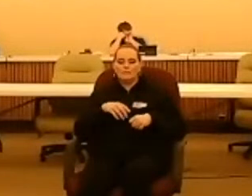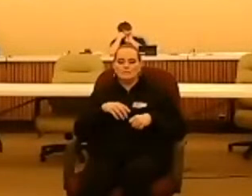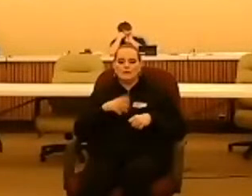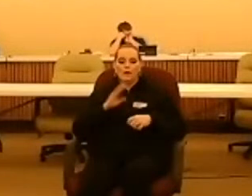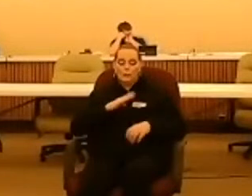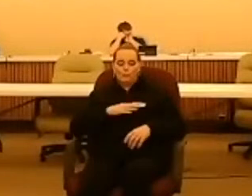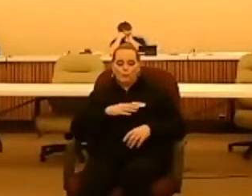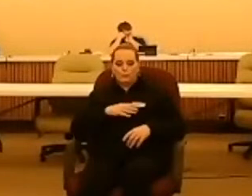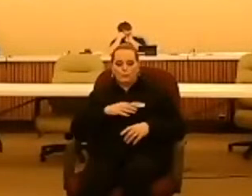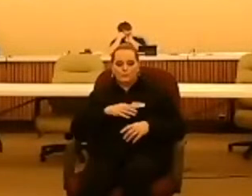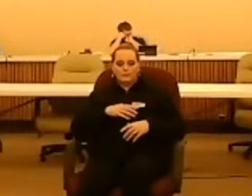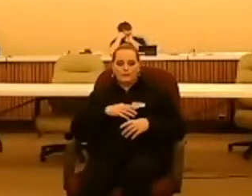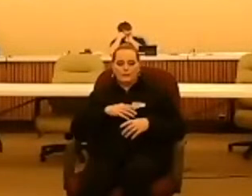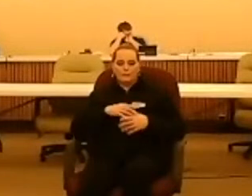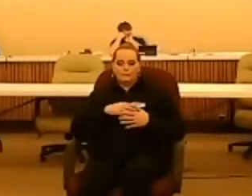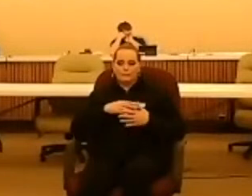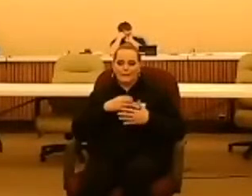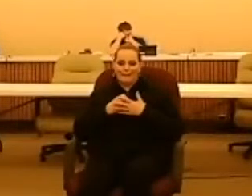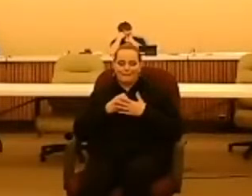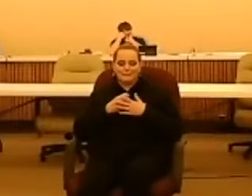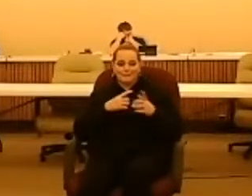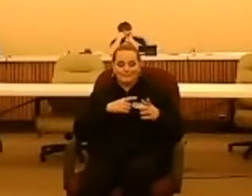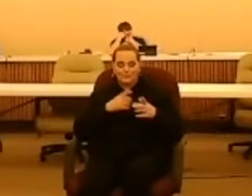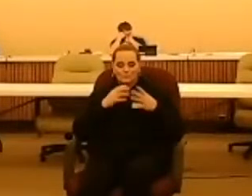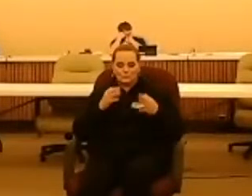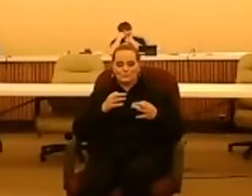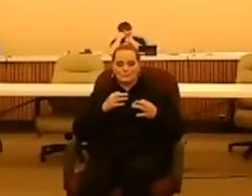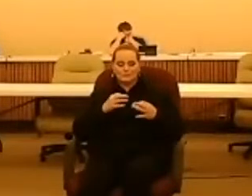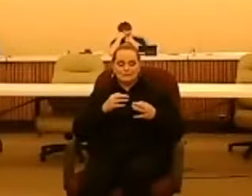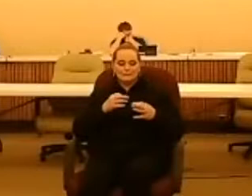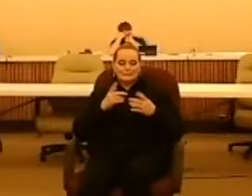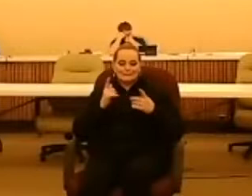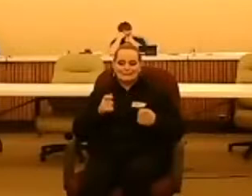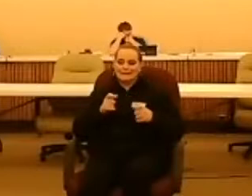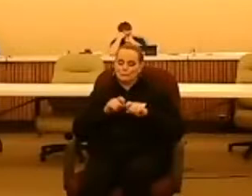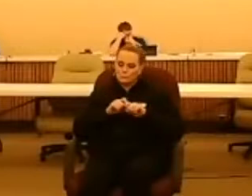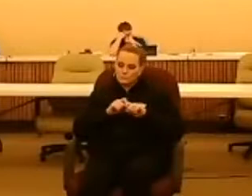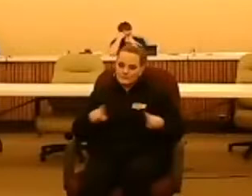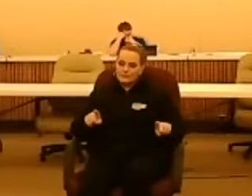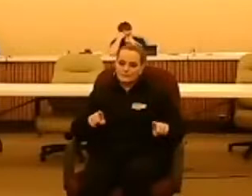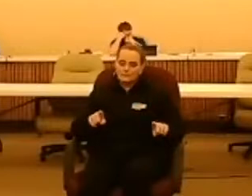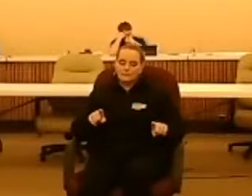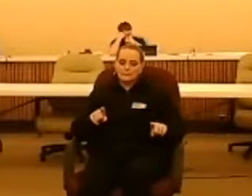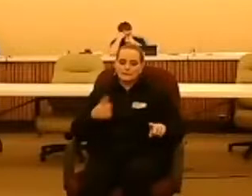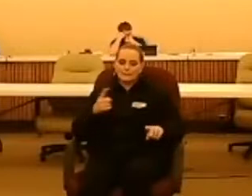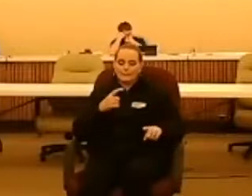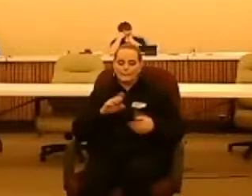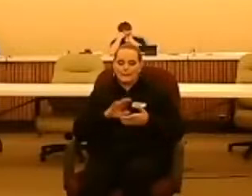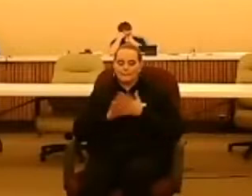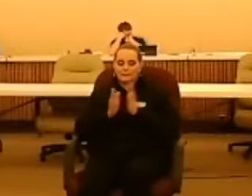maybe at their discretion, decide to release a statement that becomes public?